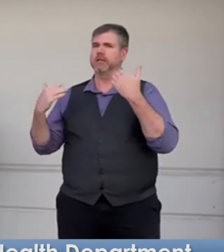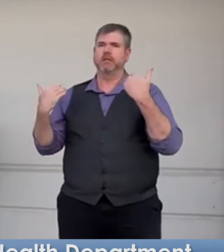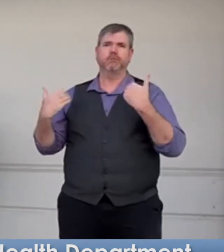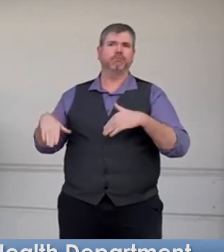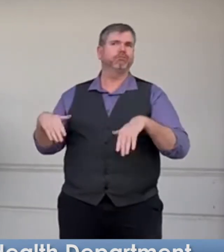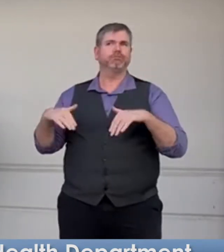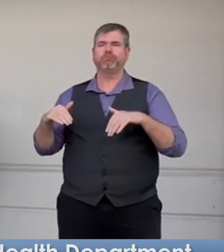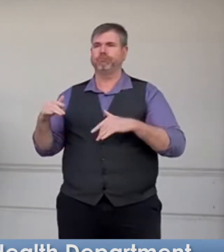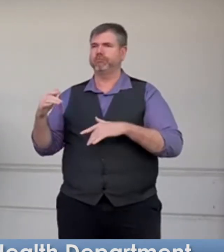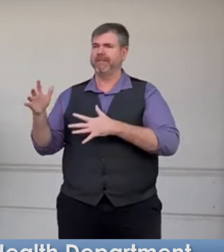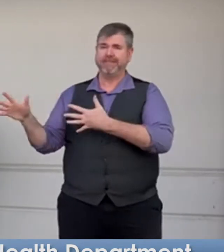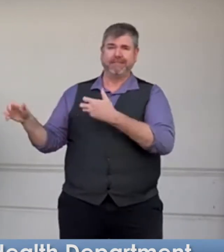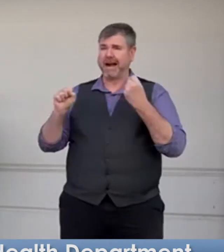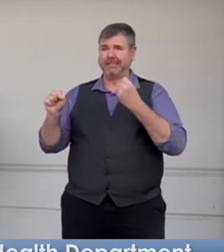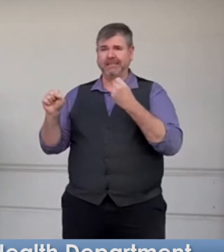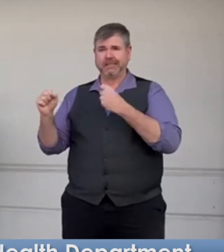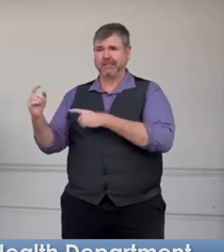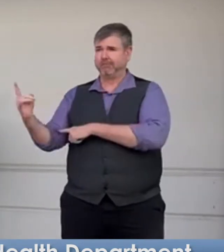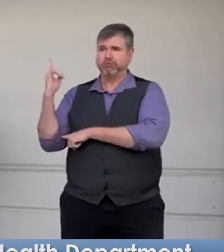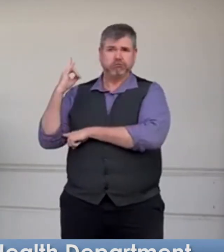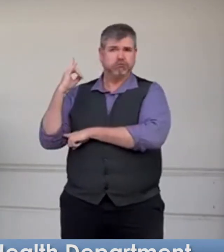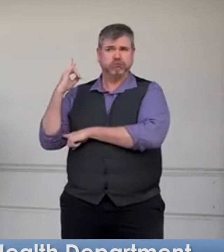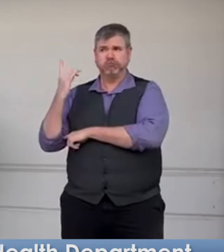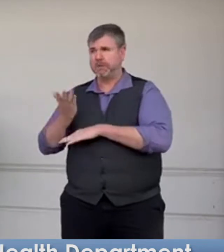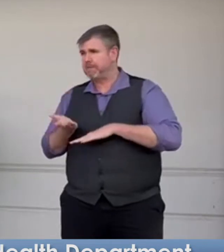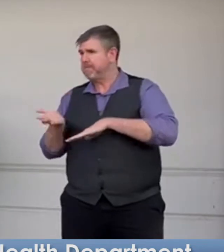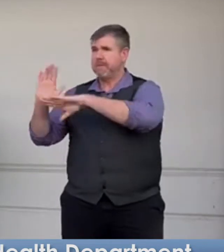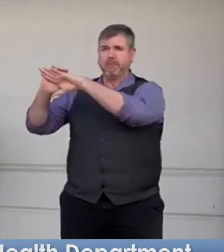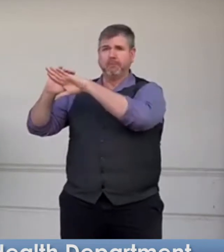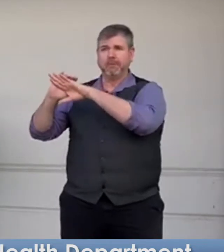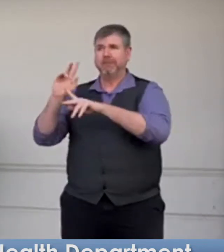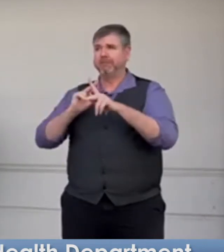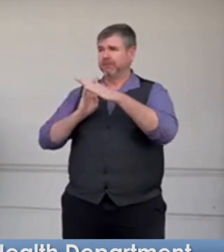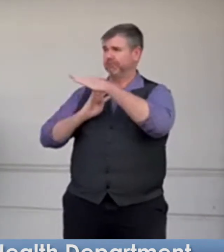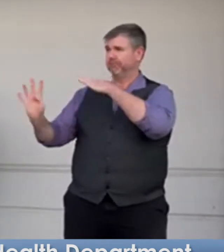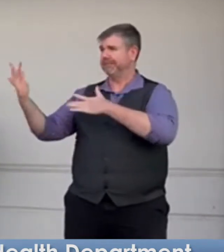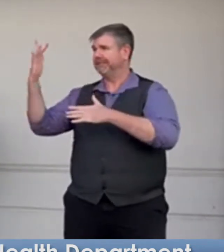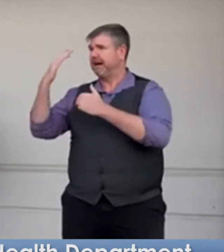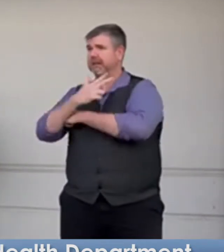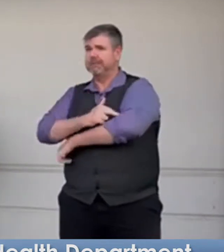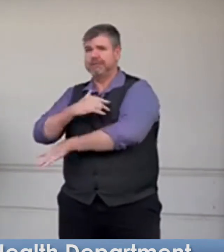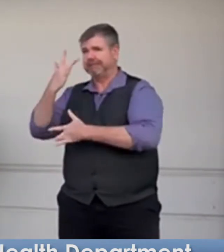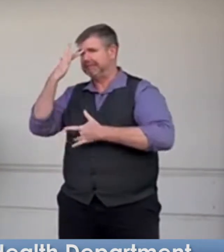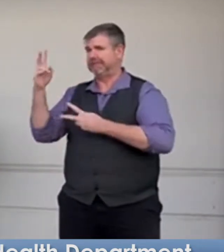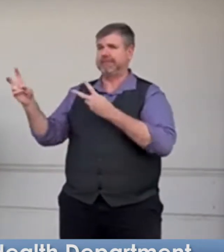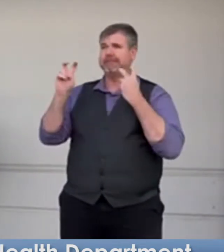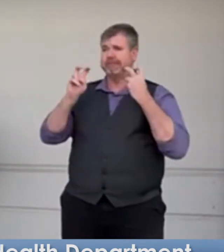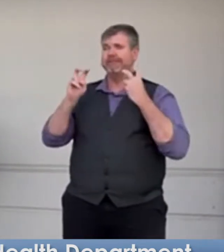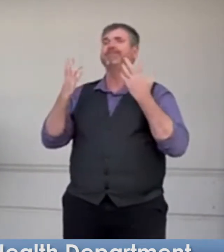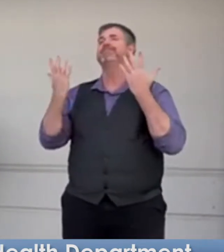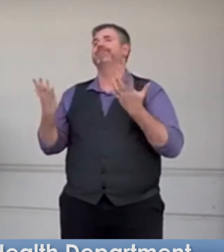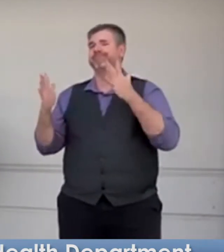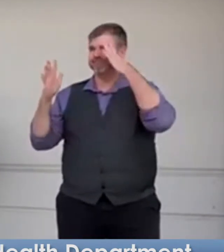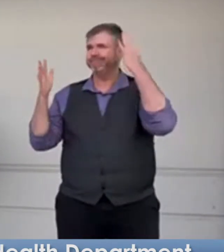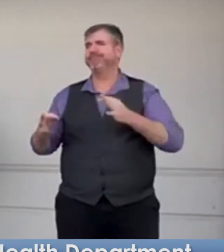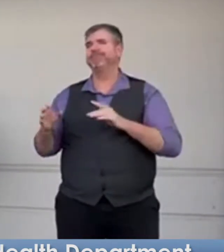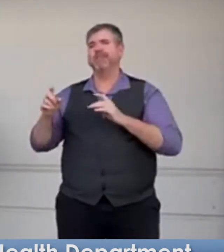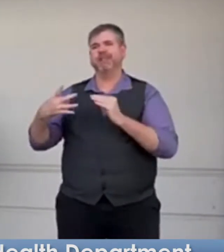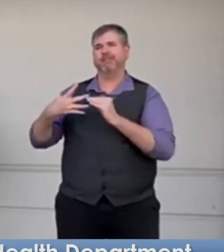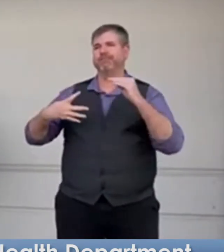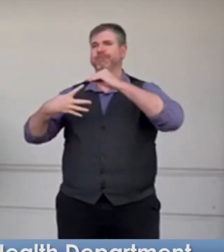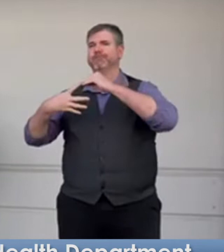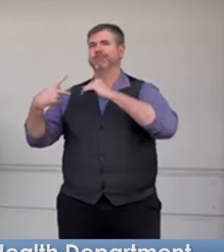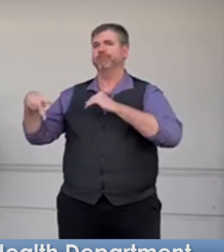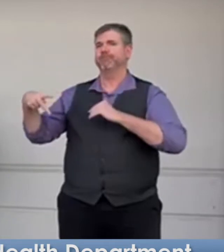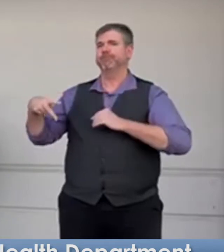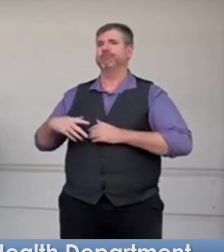case counts in our county. As Mr. Williams mentioned, today at noon, the state announced that the County of Santa